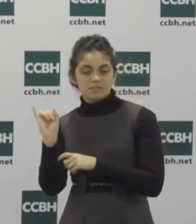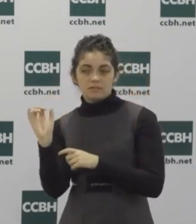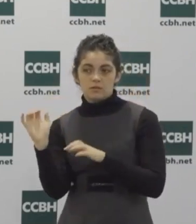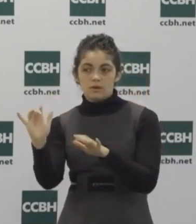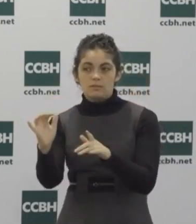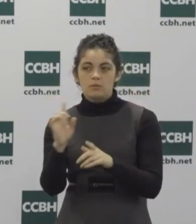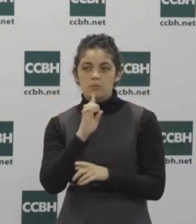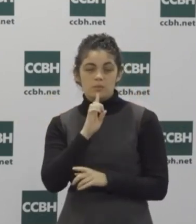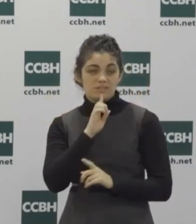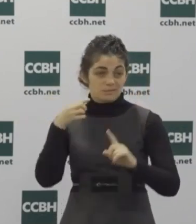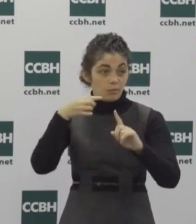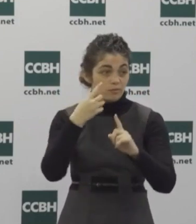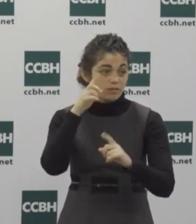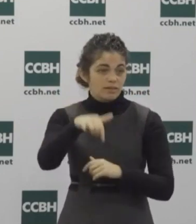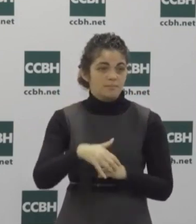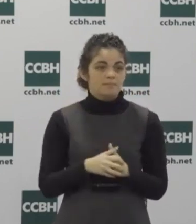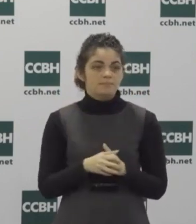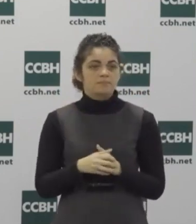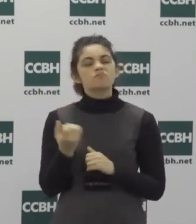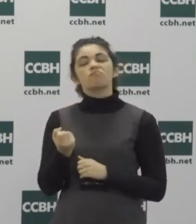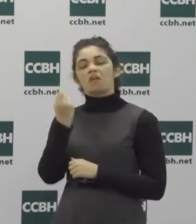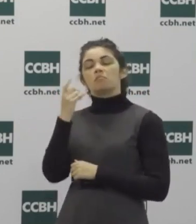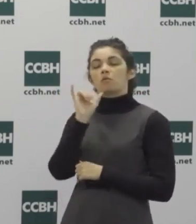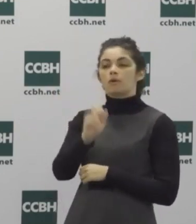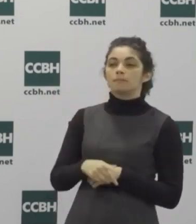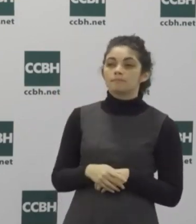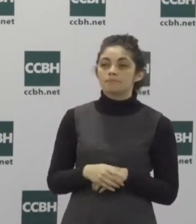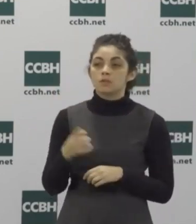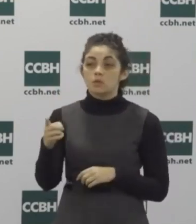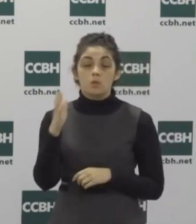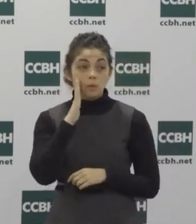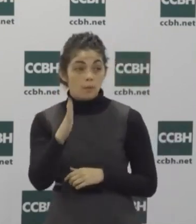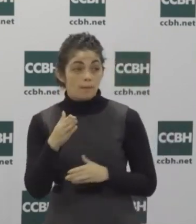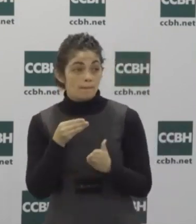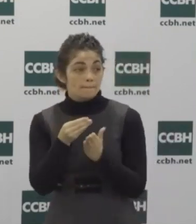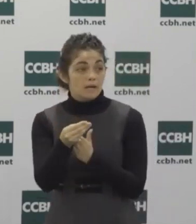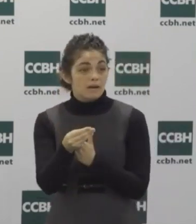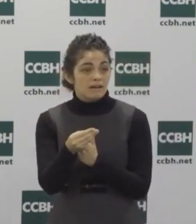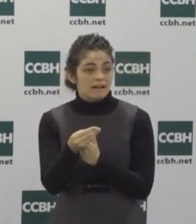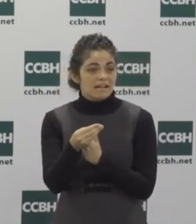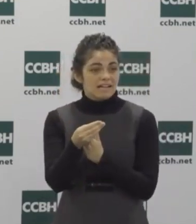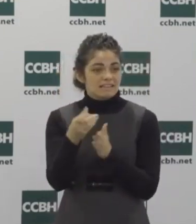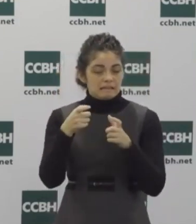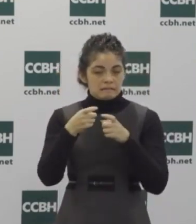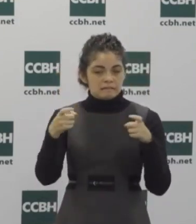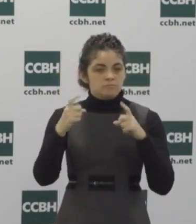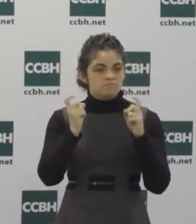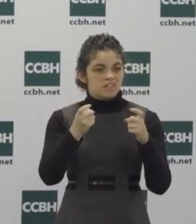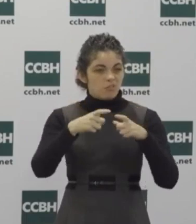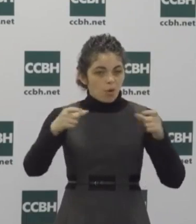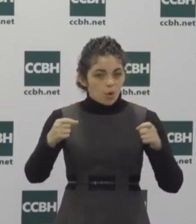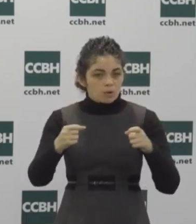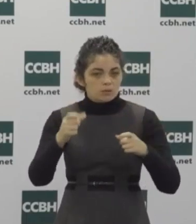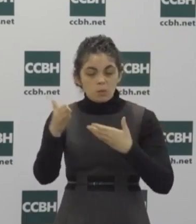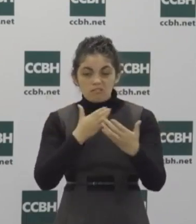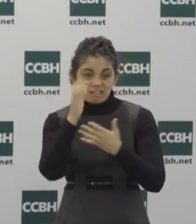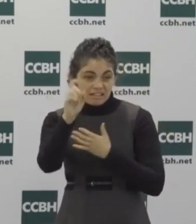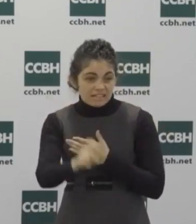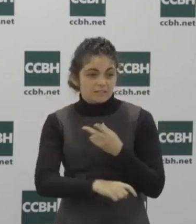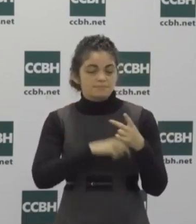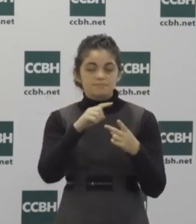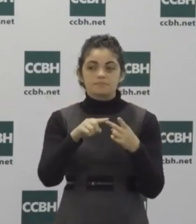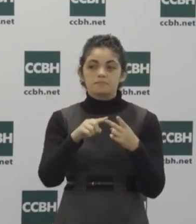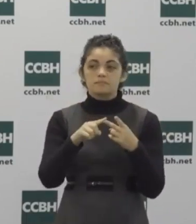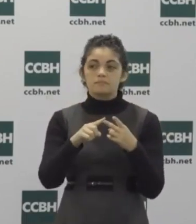That's basically what it is. We'll buy gift cards for the family based on what they need